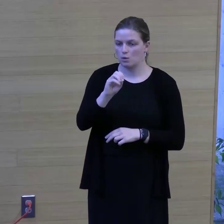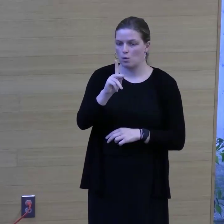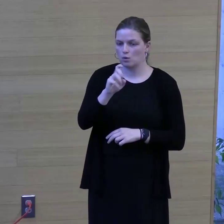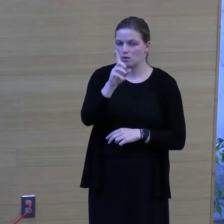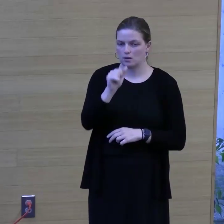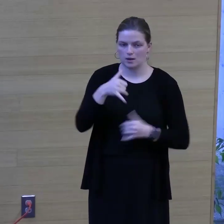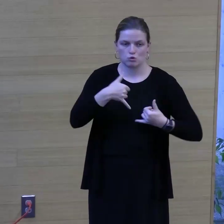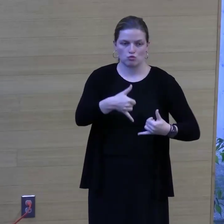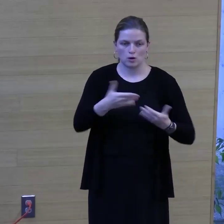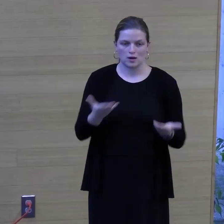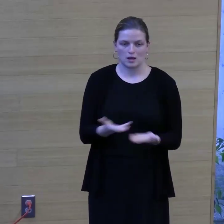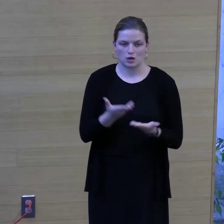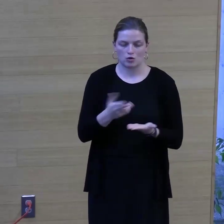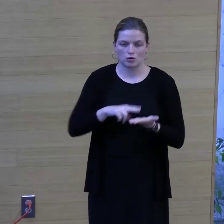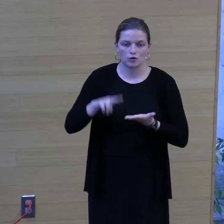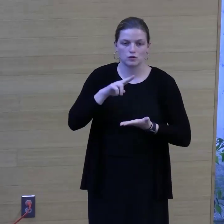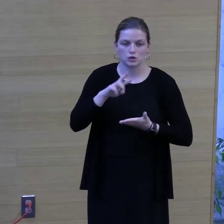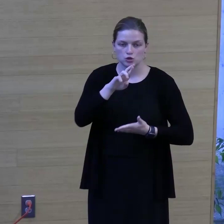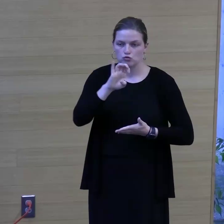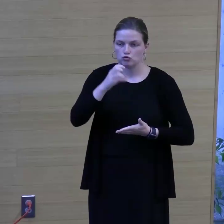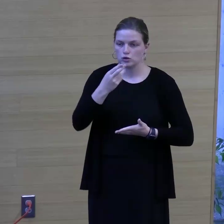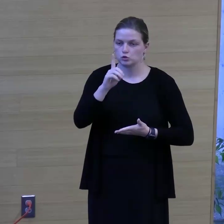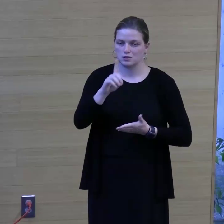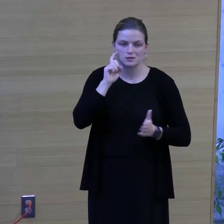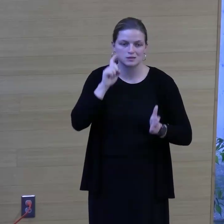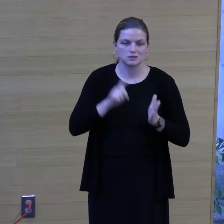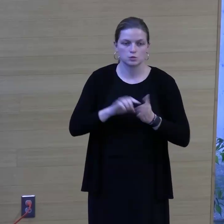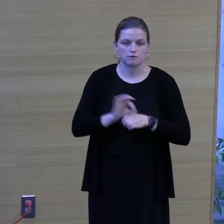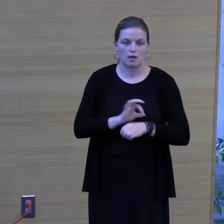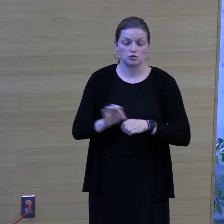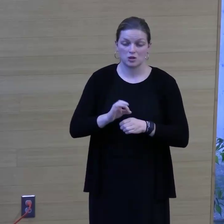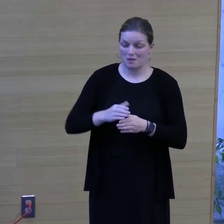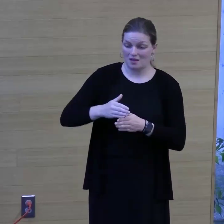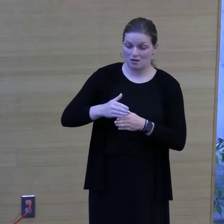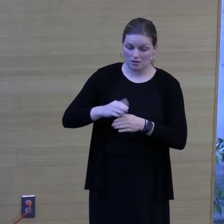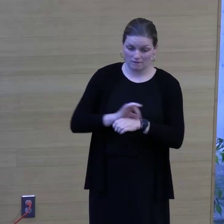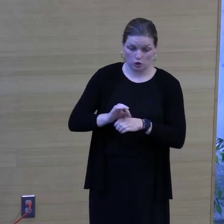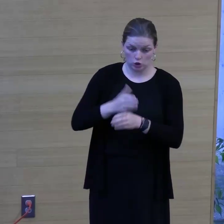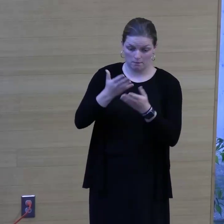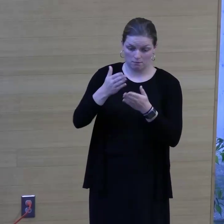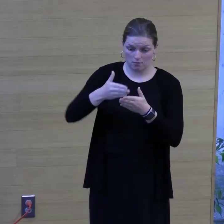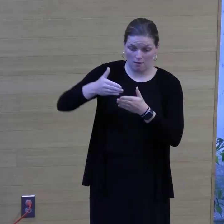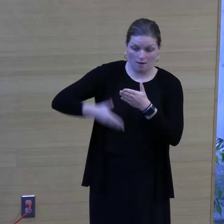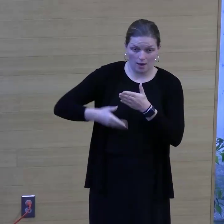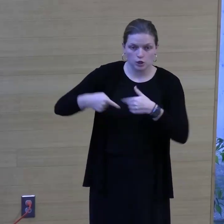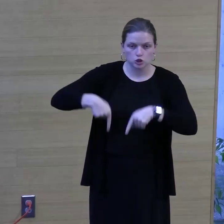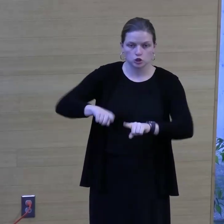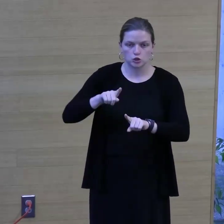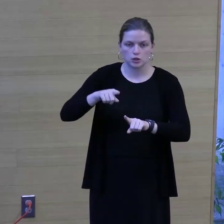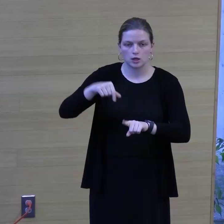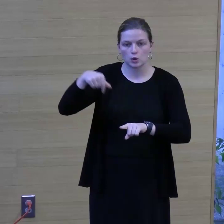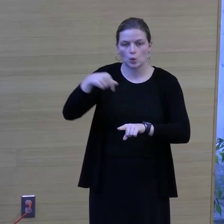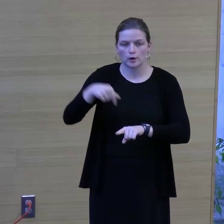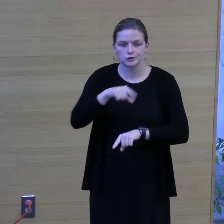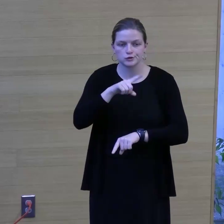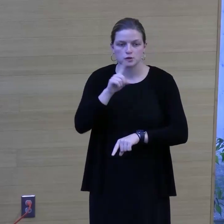at Brandeis University the Richmond Distinguished Fellowship. And at the end of the fellowship, during this Q&A, she